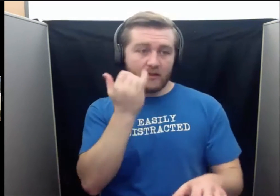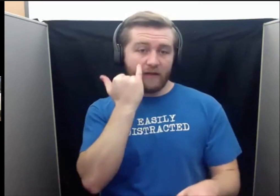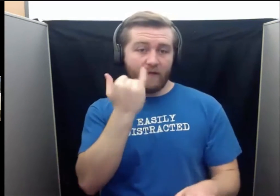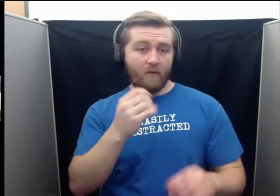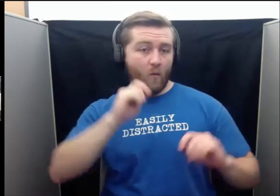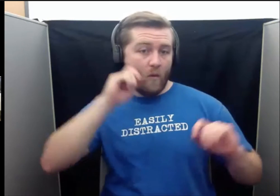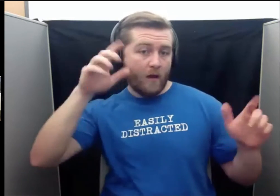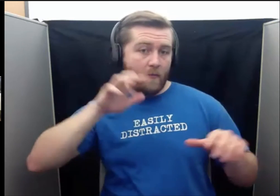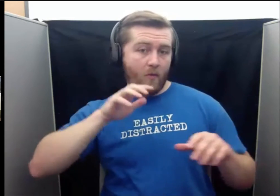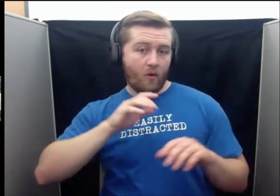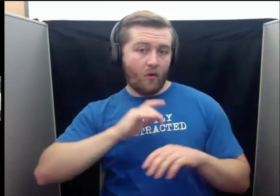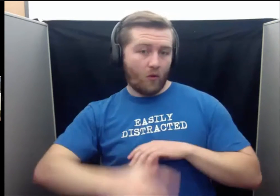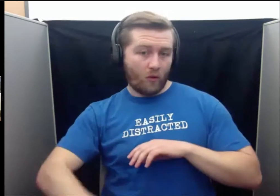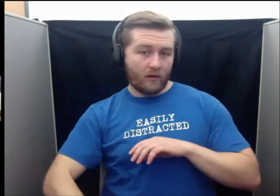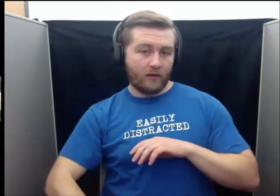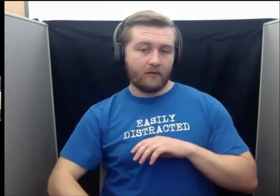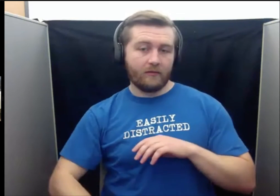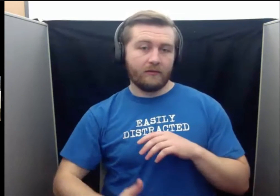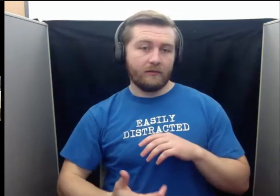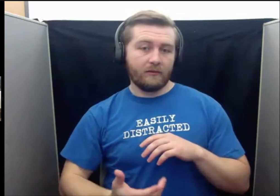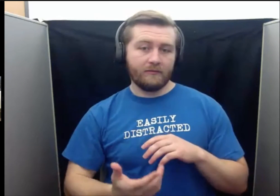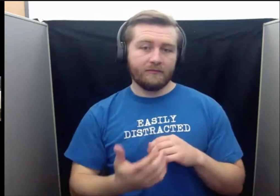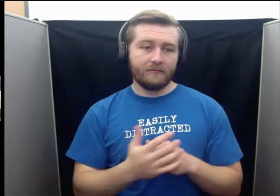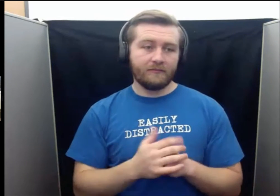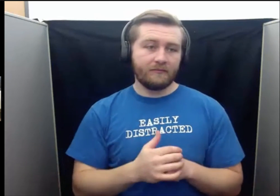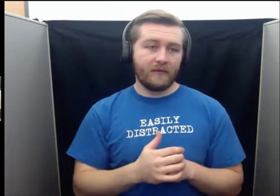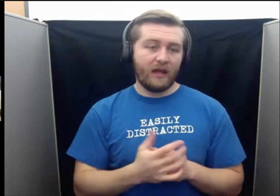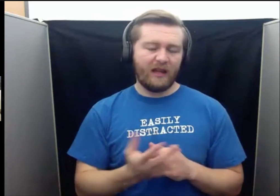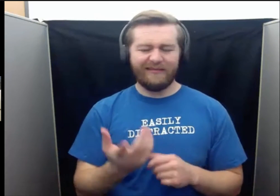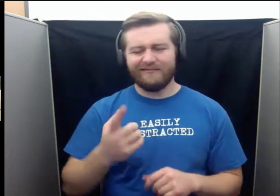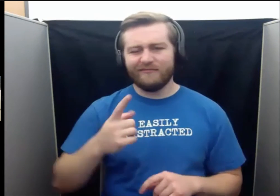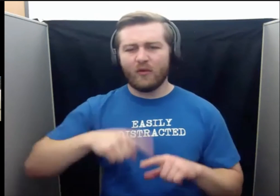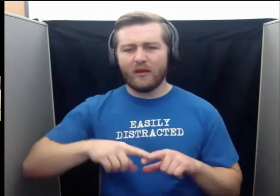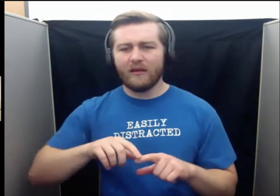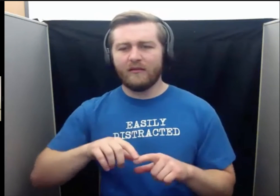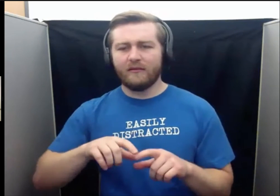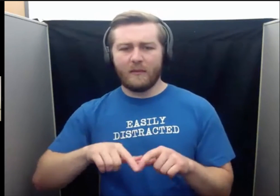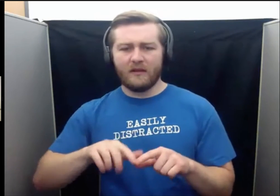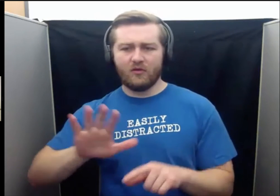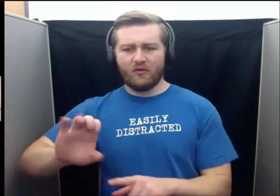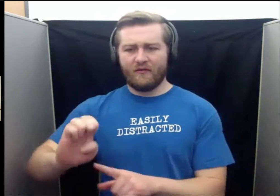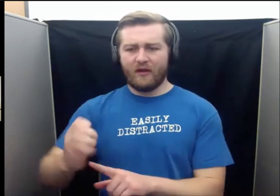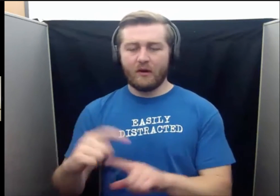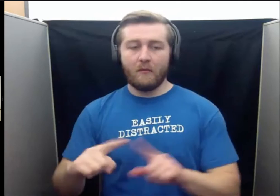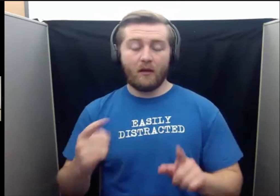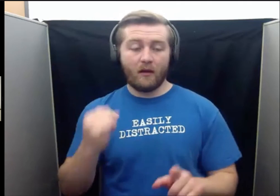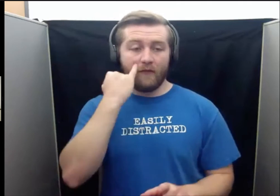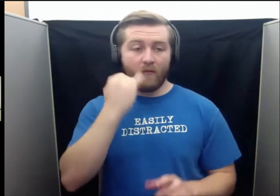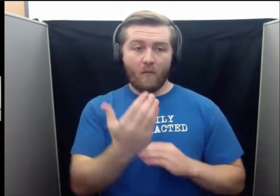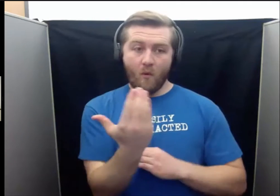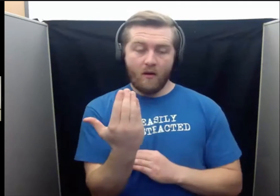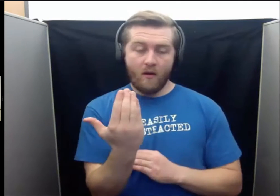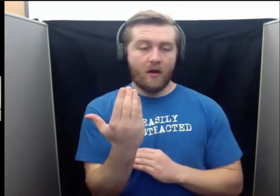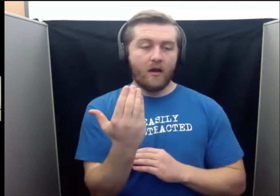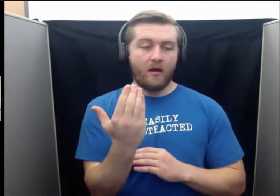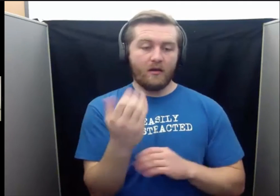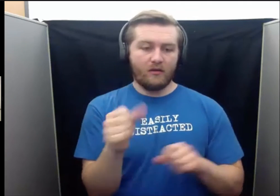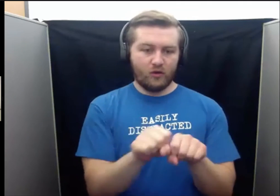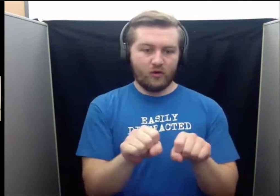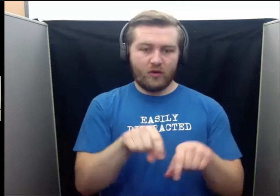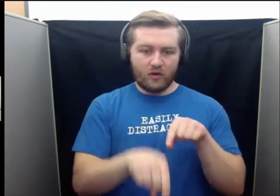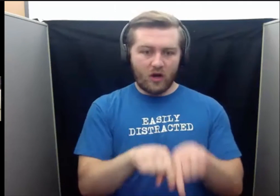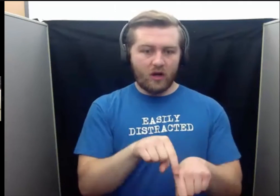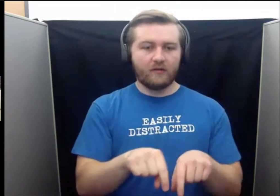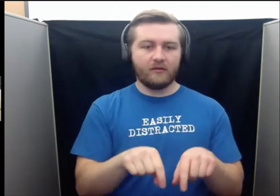and it depends on the environmental situation, and take off your socks and shoes and go